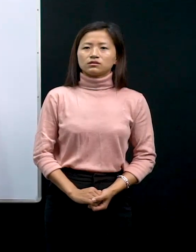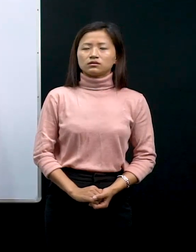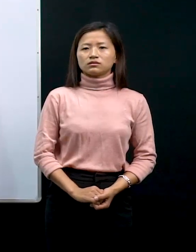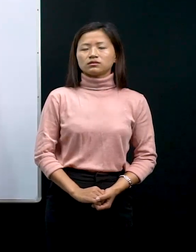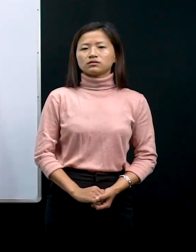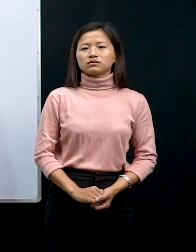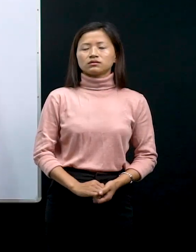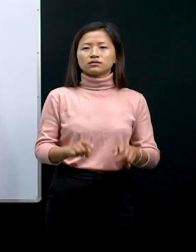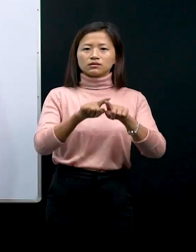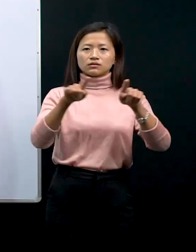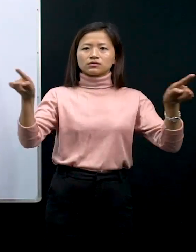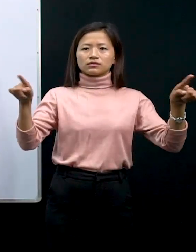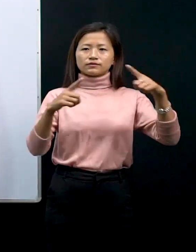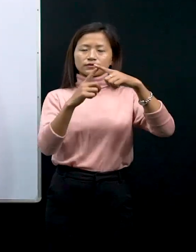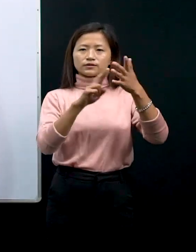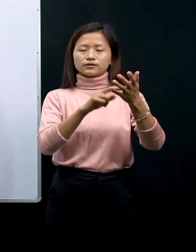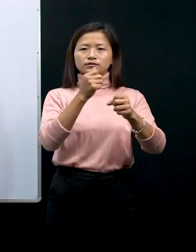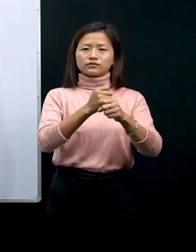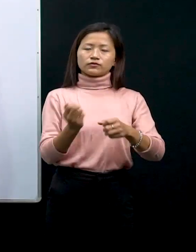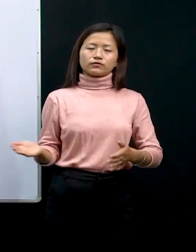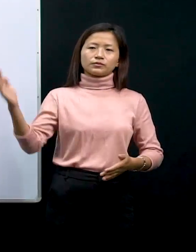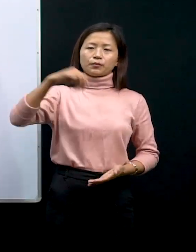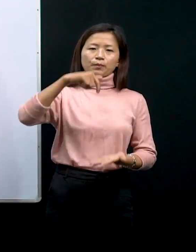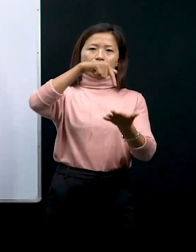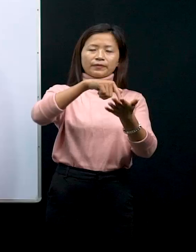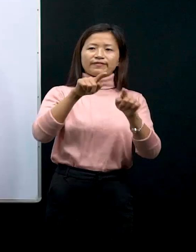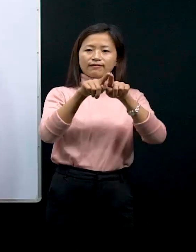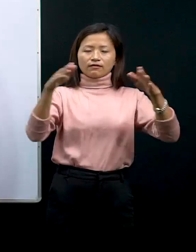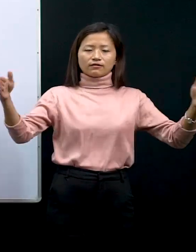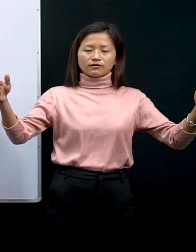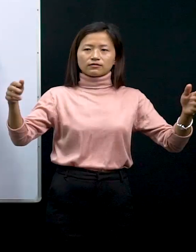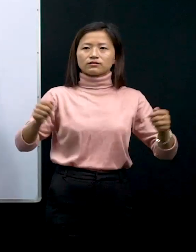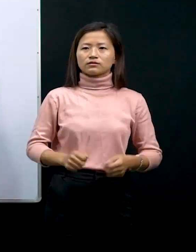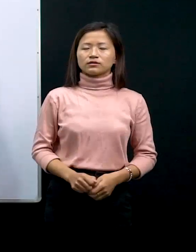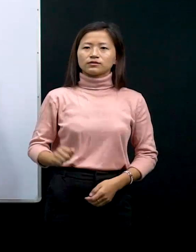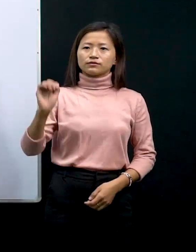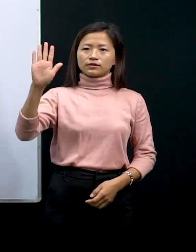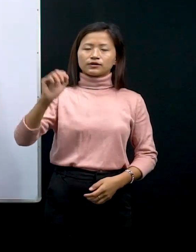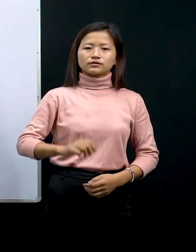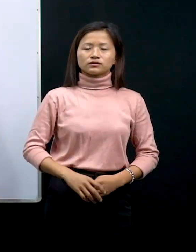The length of the tangent from a point at a distance 5